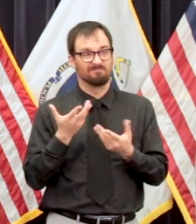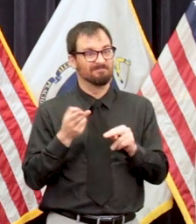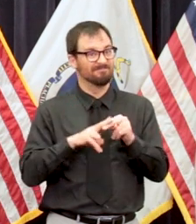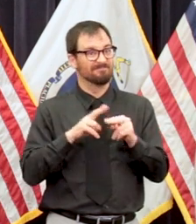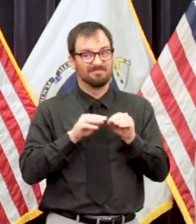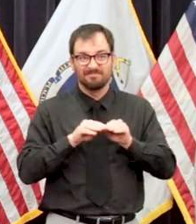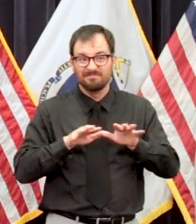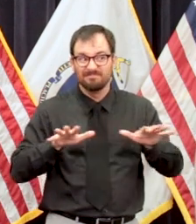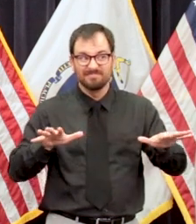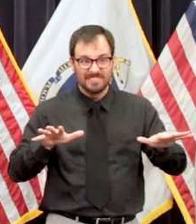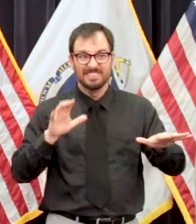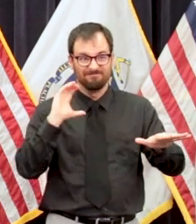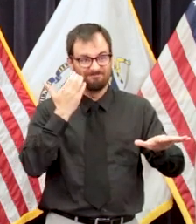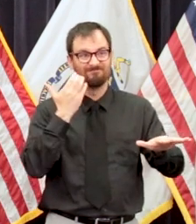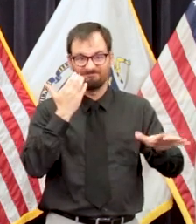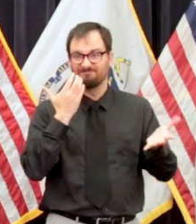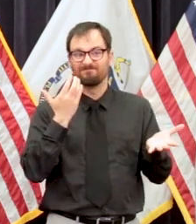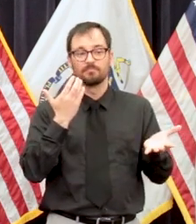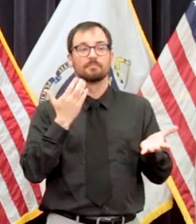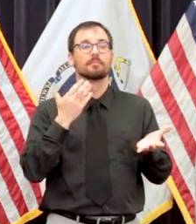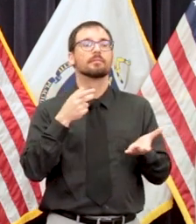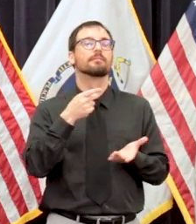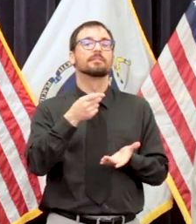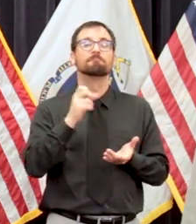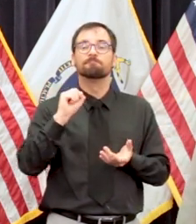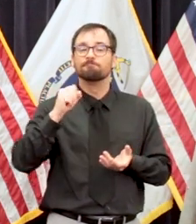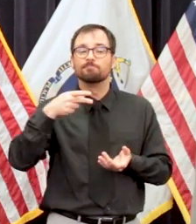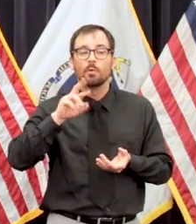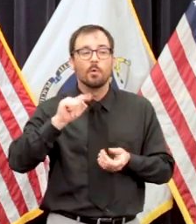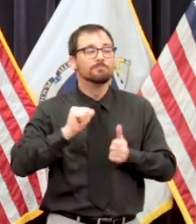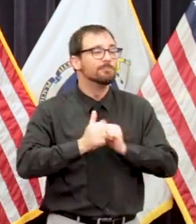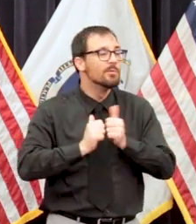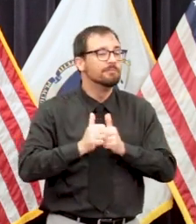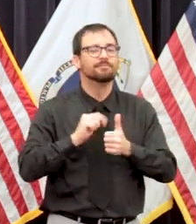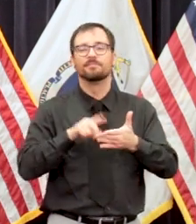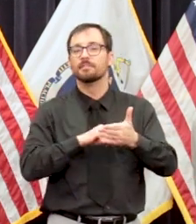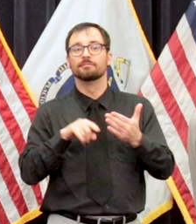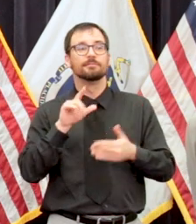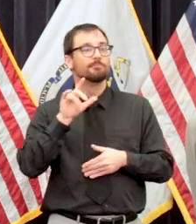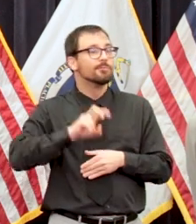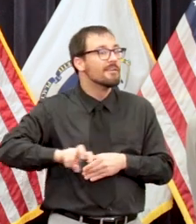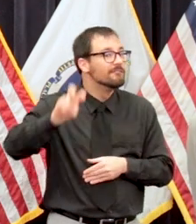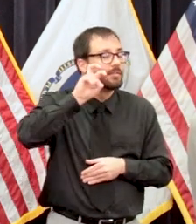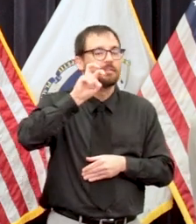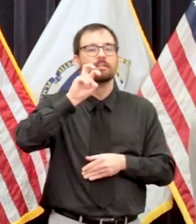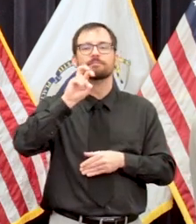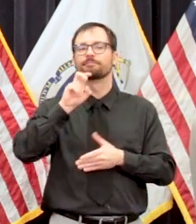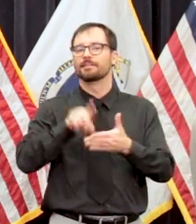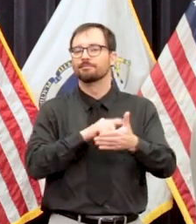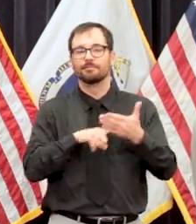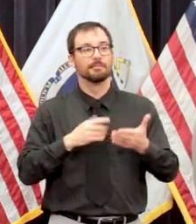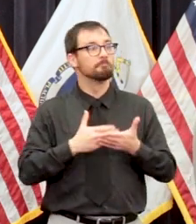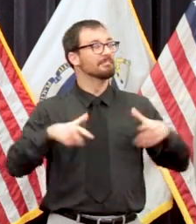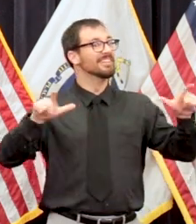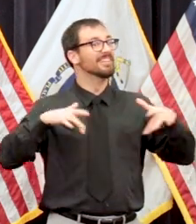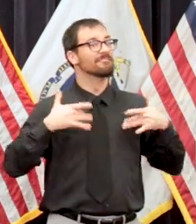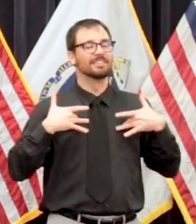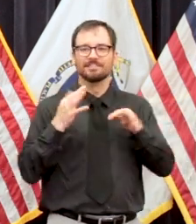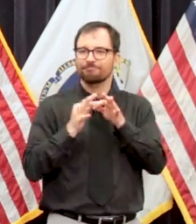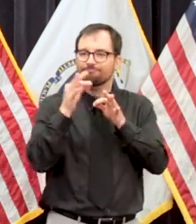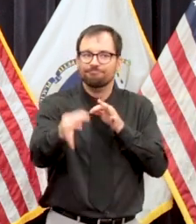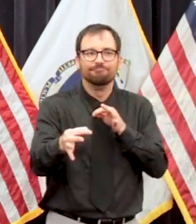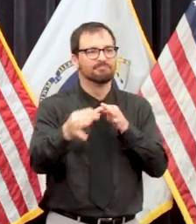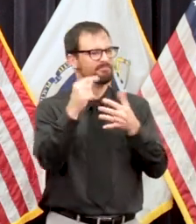restrictions, and a host of postponements and cancellations for big events and activities. It's hard to believe, and it's